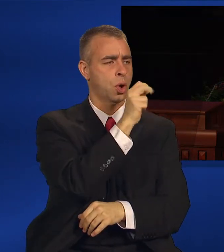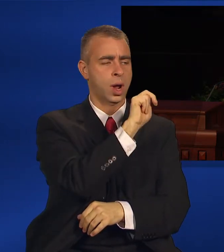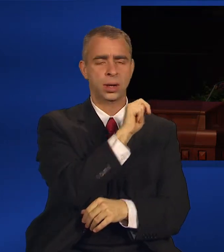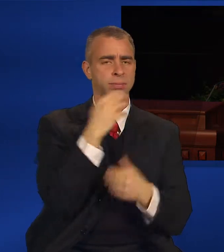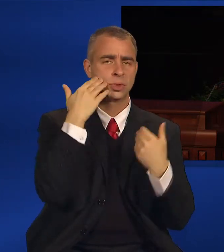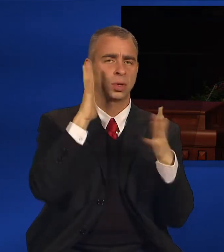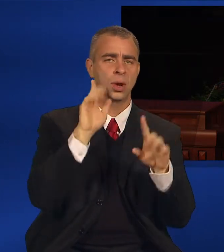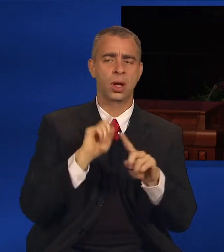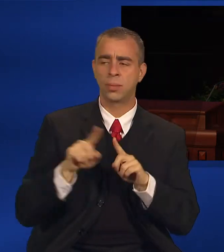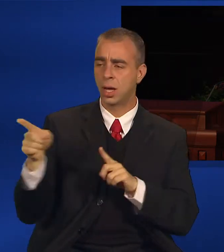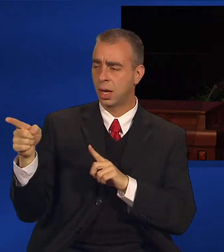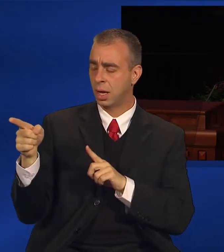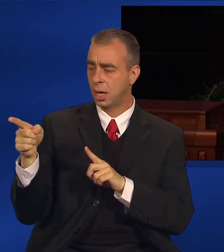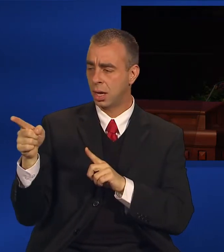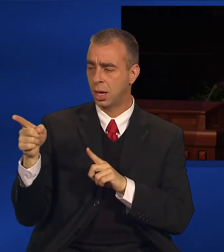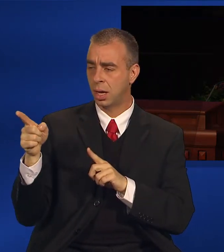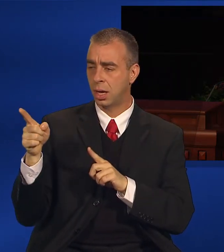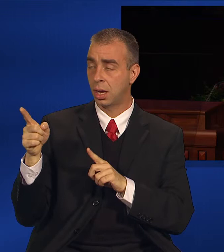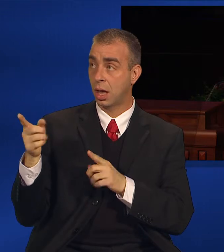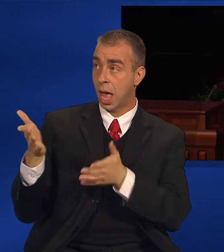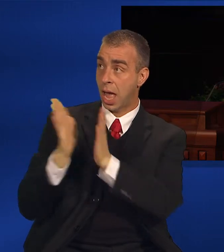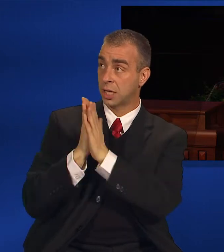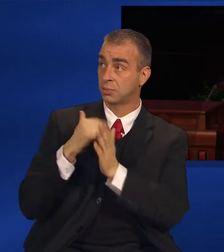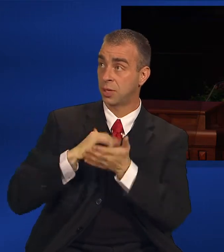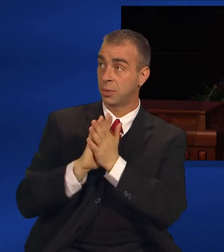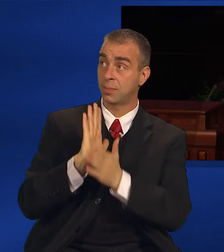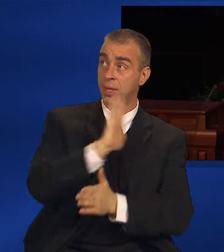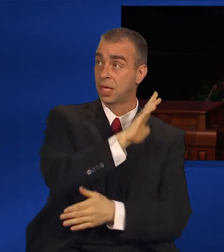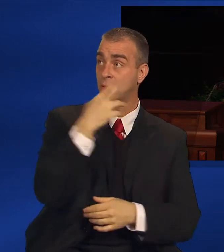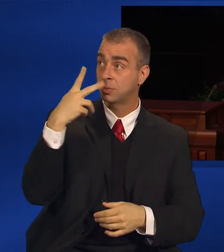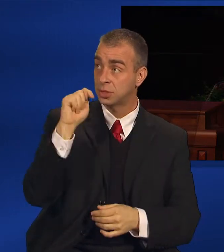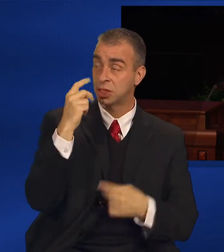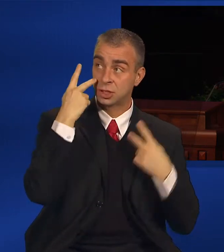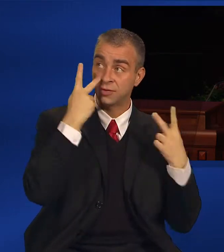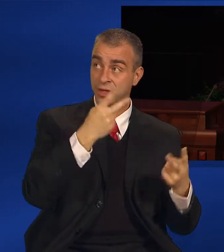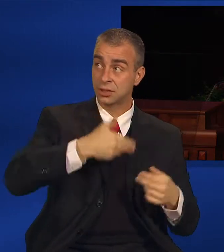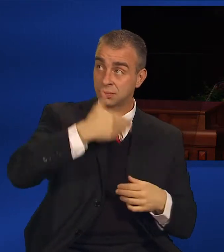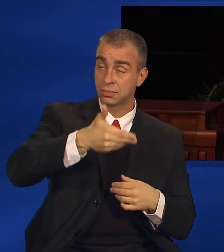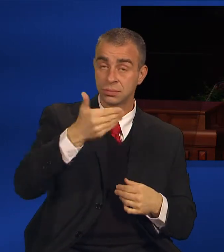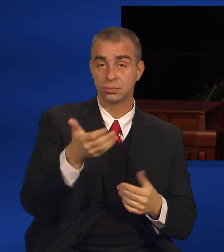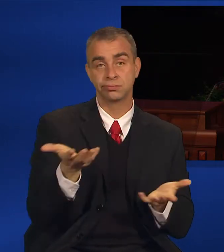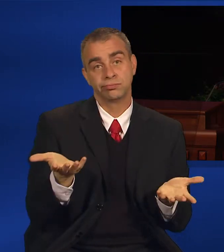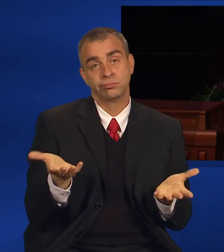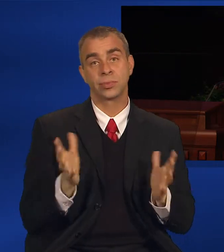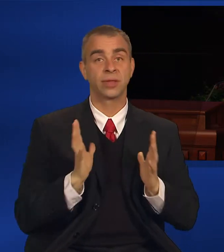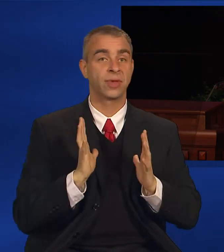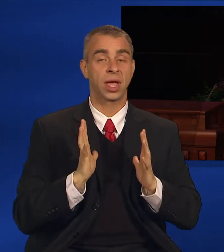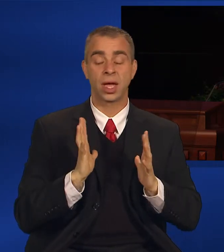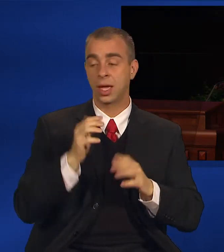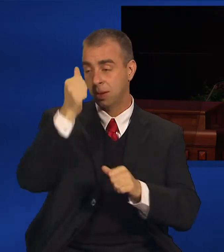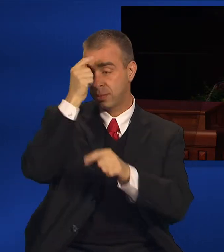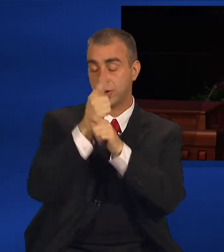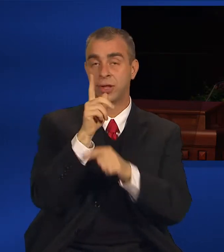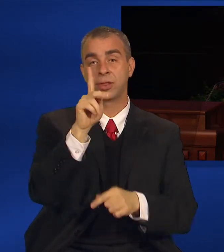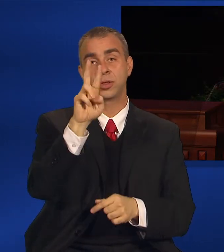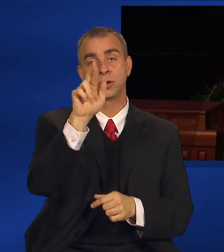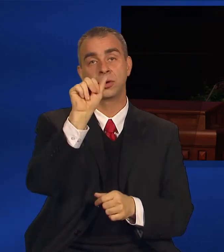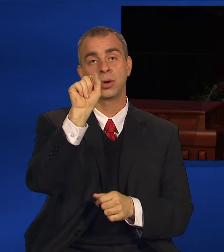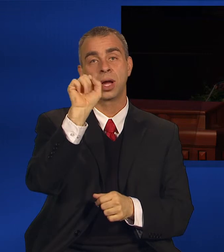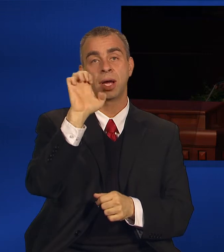home teacher and to visit him on a regular basis. Brother Krause called his home teaching companion